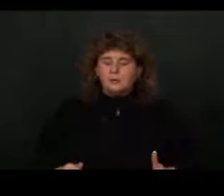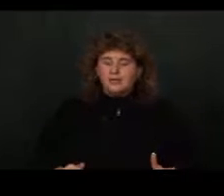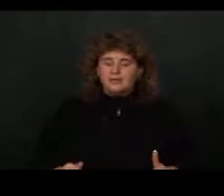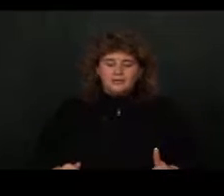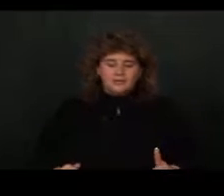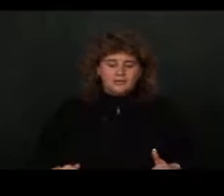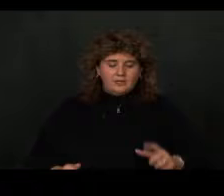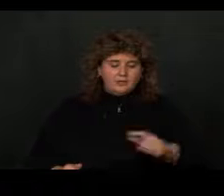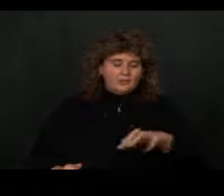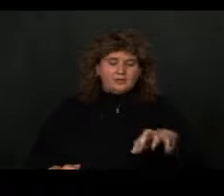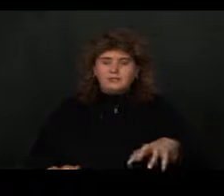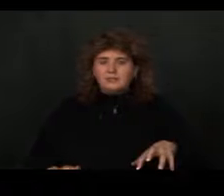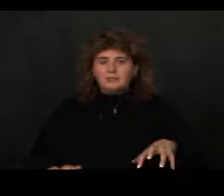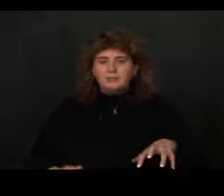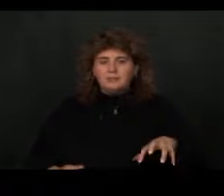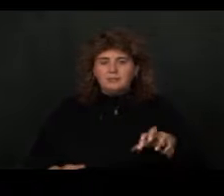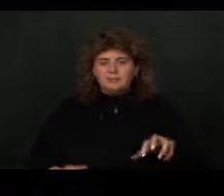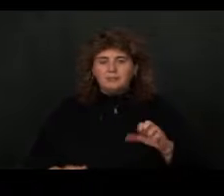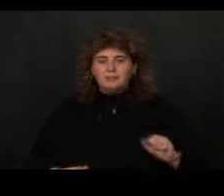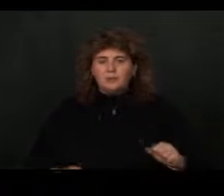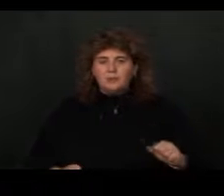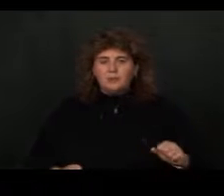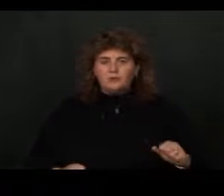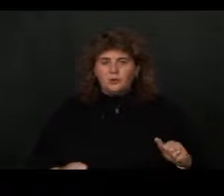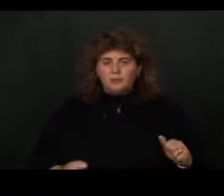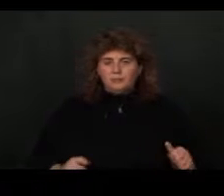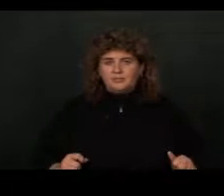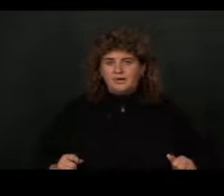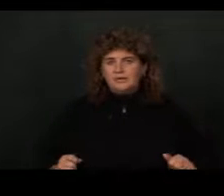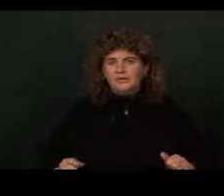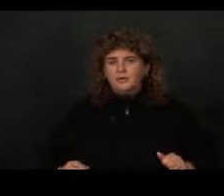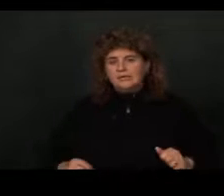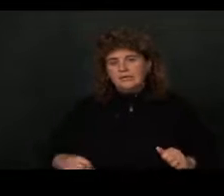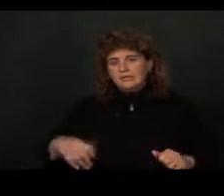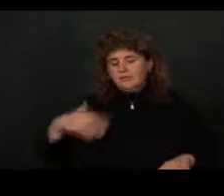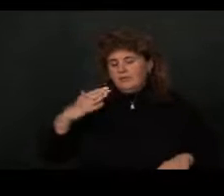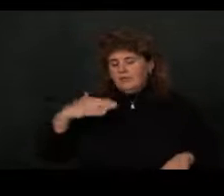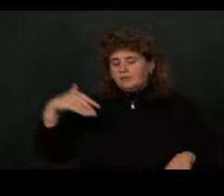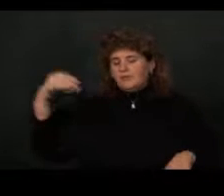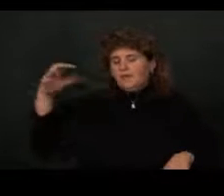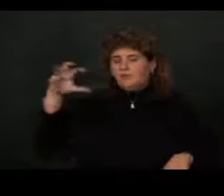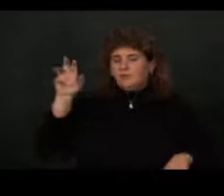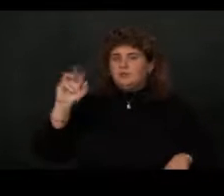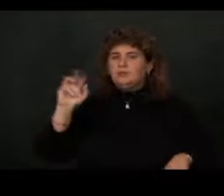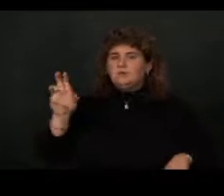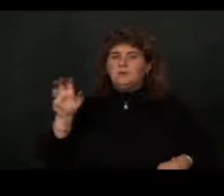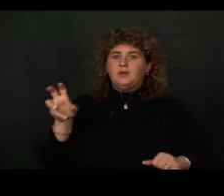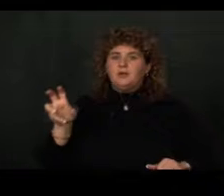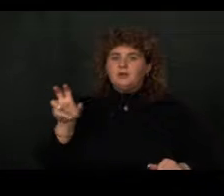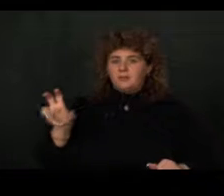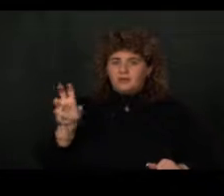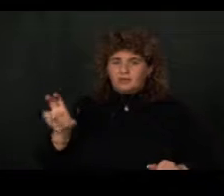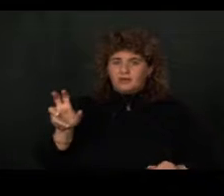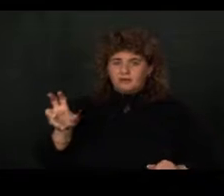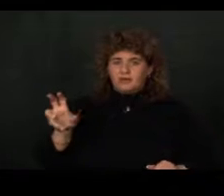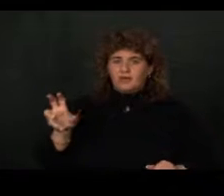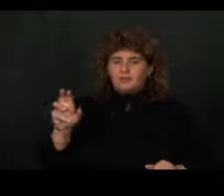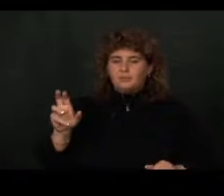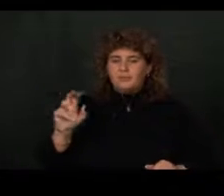why. Just like the example I gave you before with impetigo, impetigo used to be predominantly caused by group A